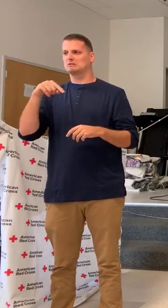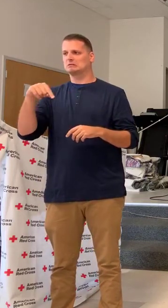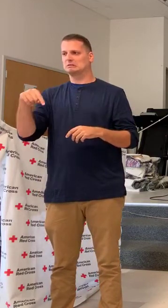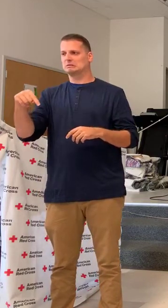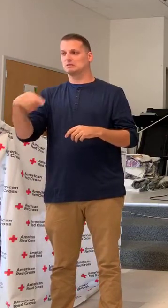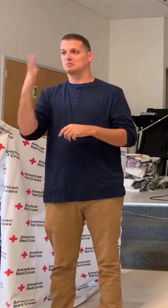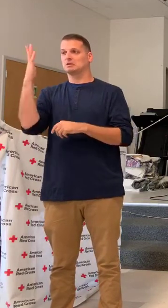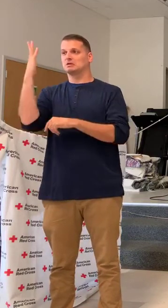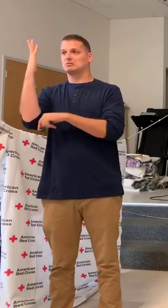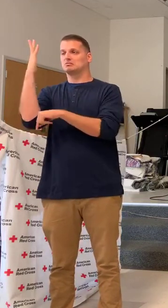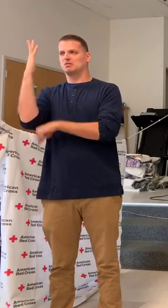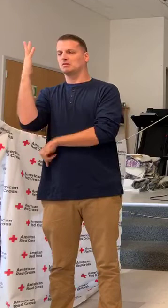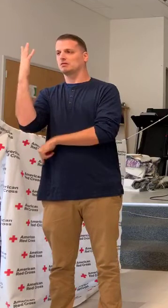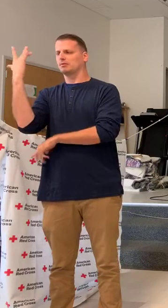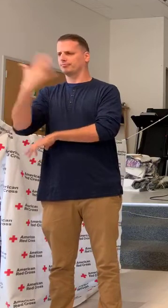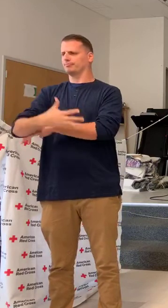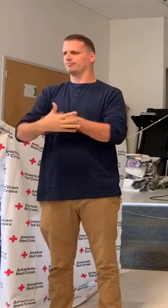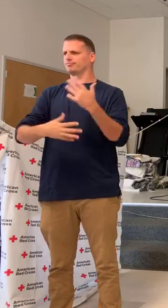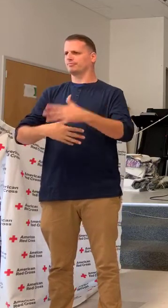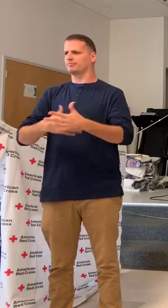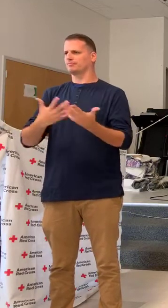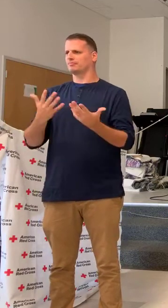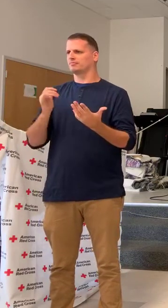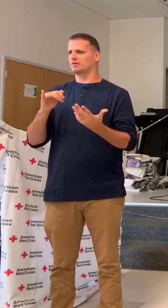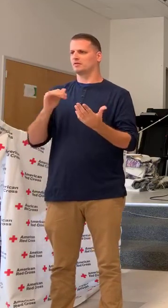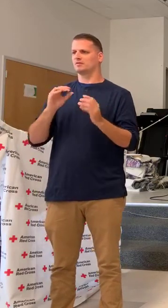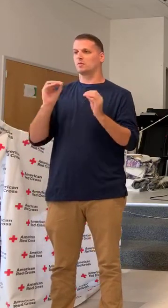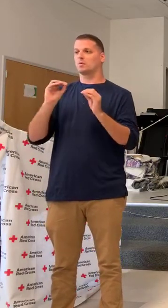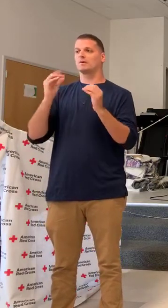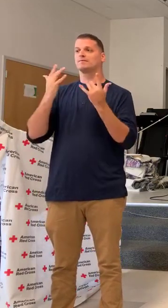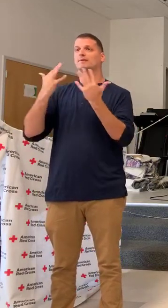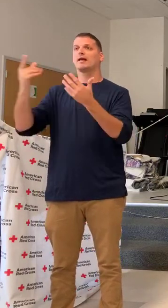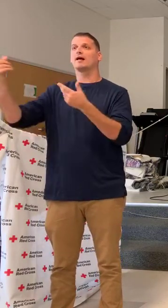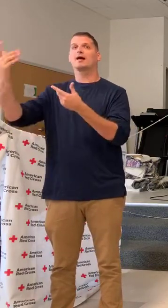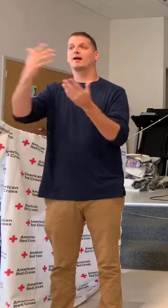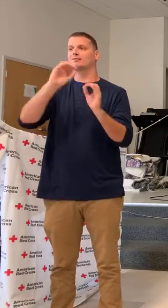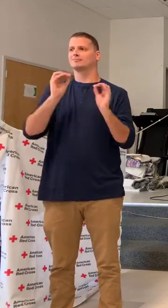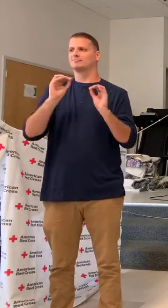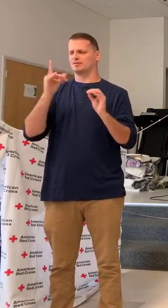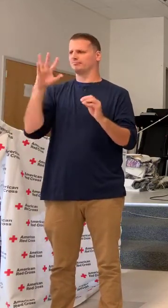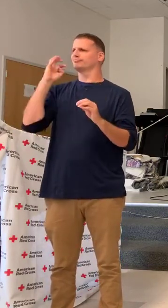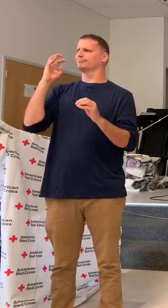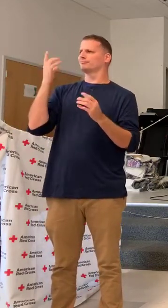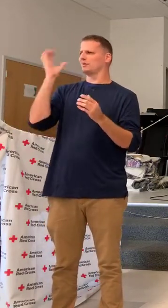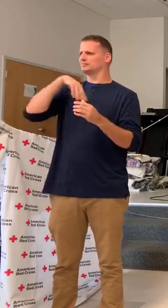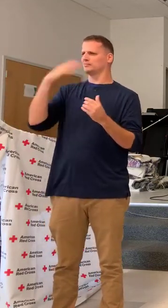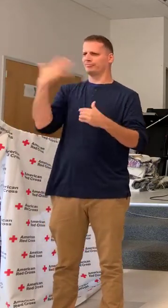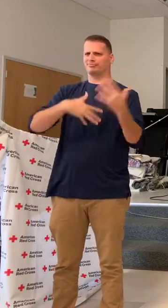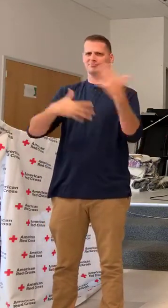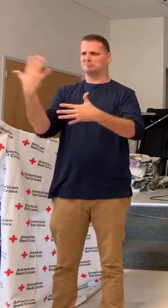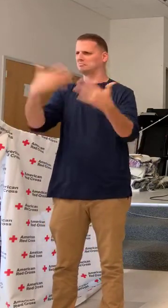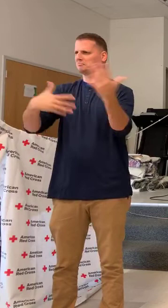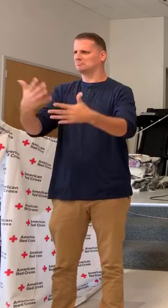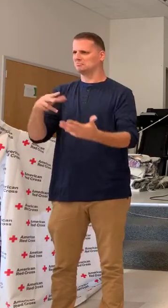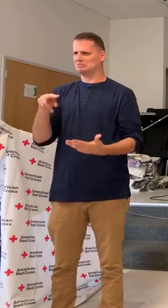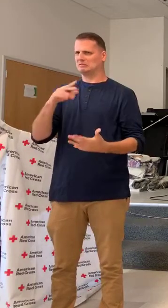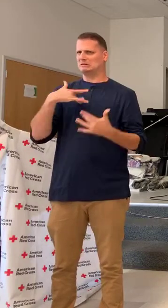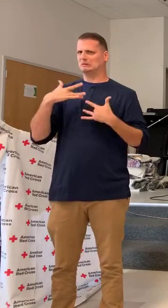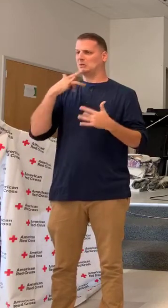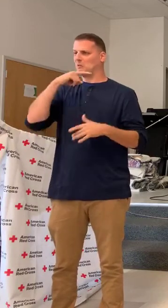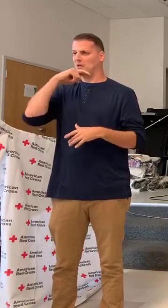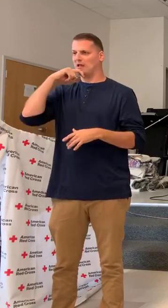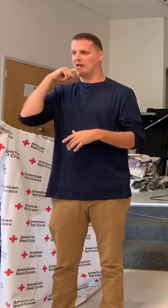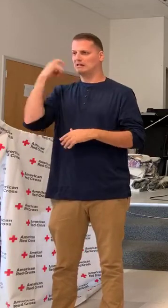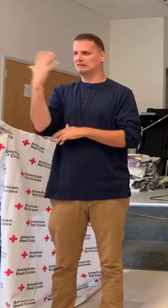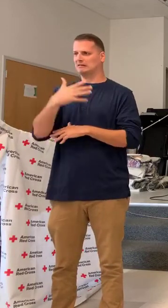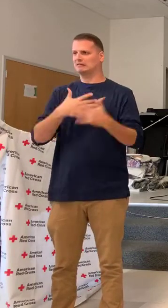over. They have nothing to do with the fire. They may not be involved in the fire, and they're falling over, and that's been the biggest concern of us for the firefighters those